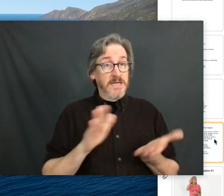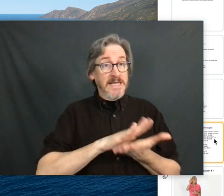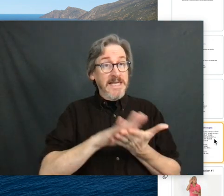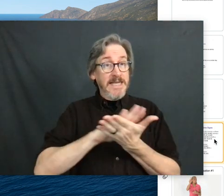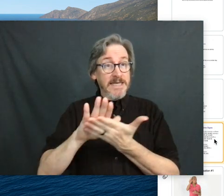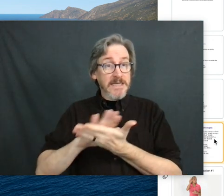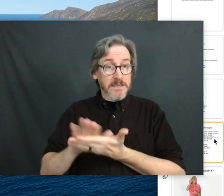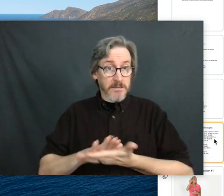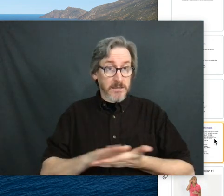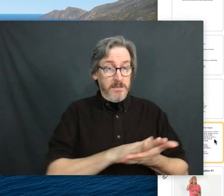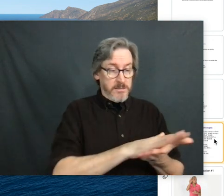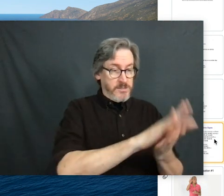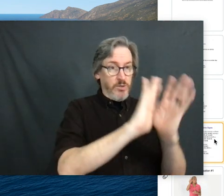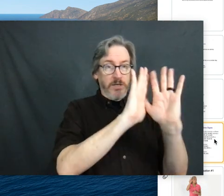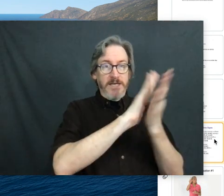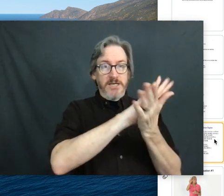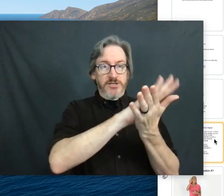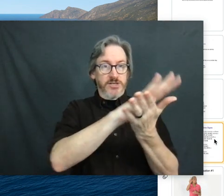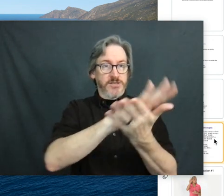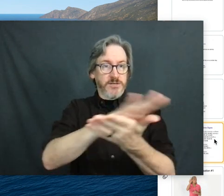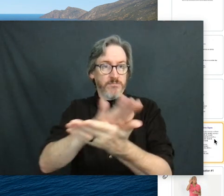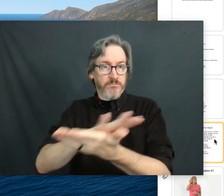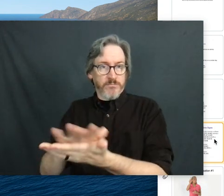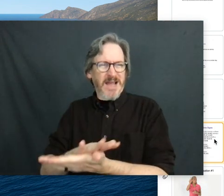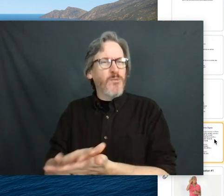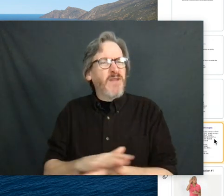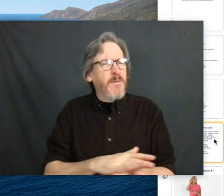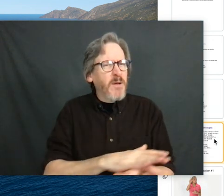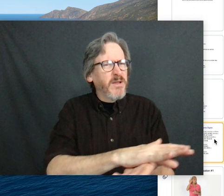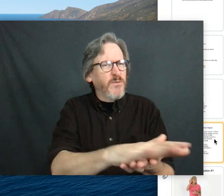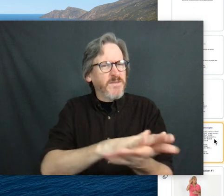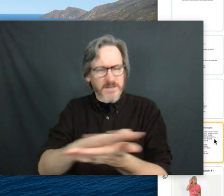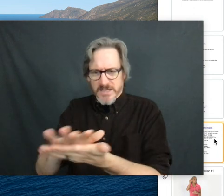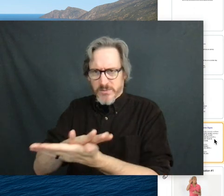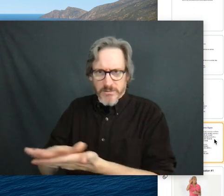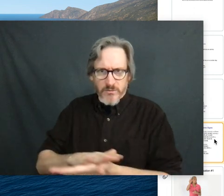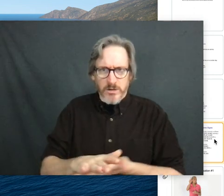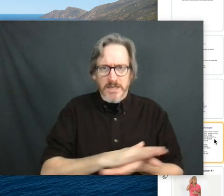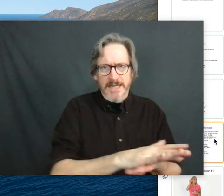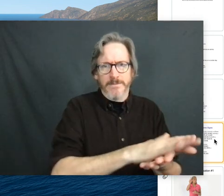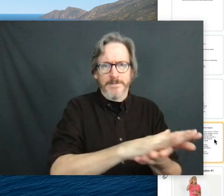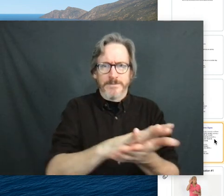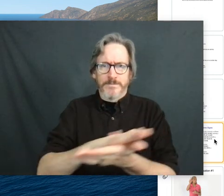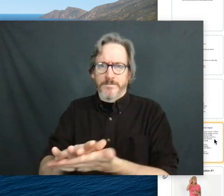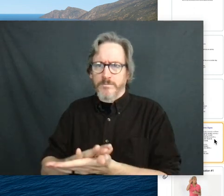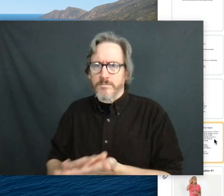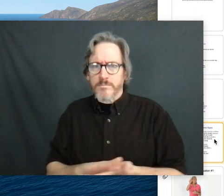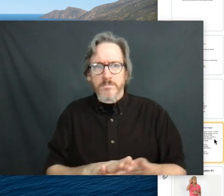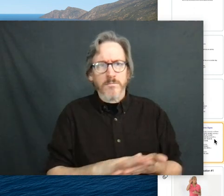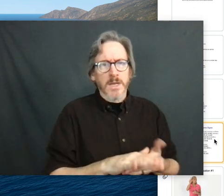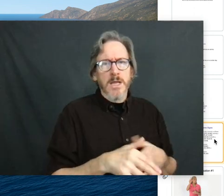House, clean. So clean is you're just, I believe we've done this one before, clean.